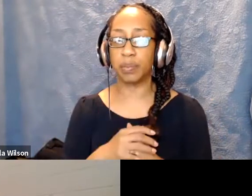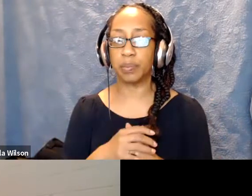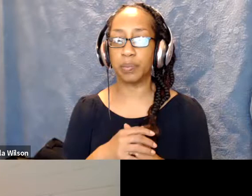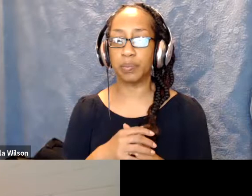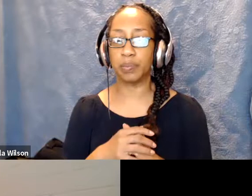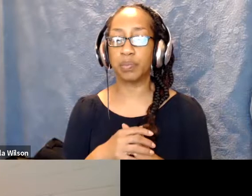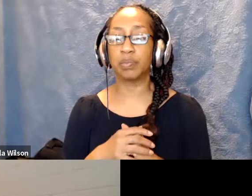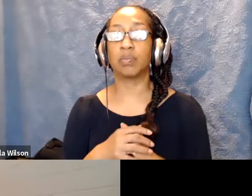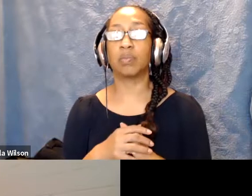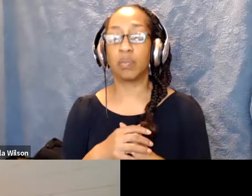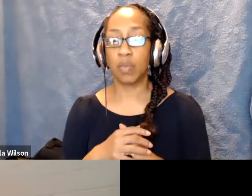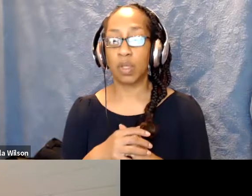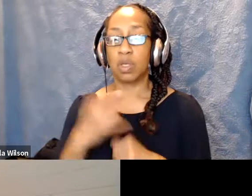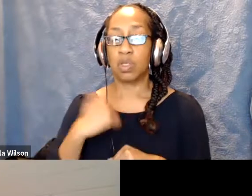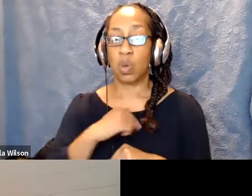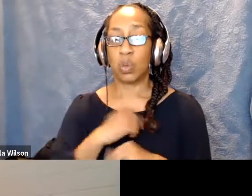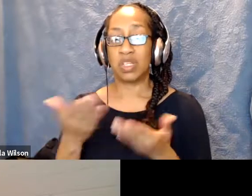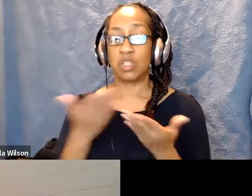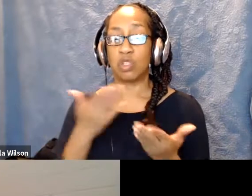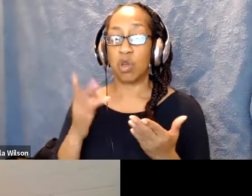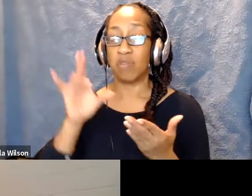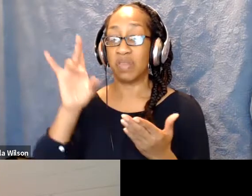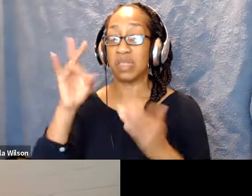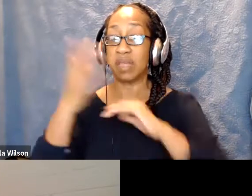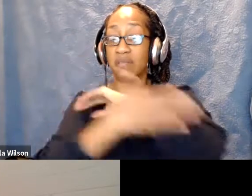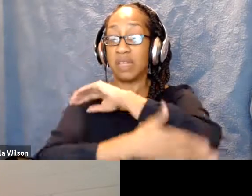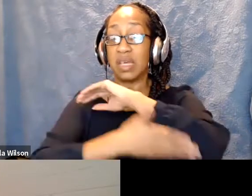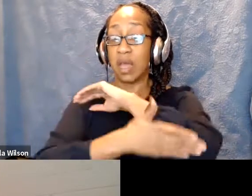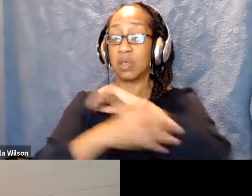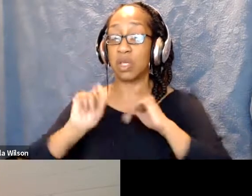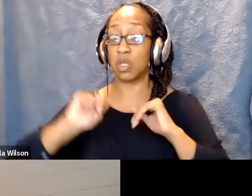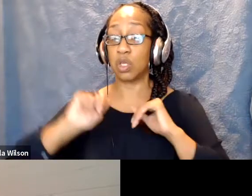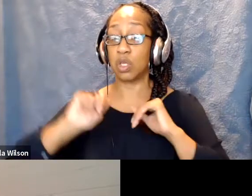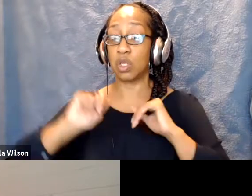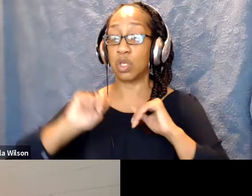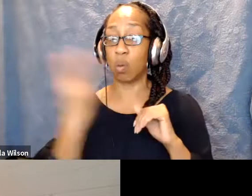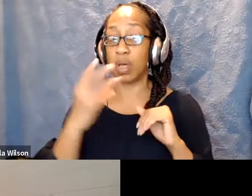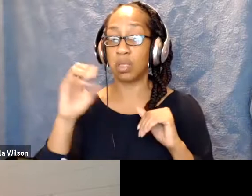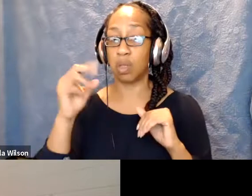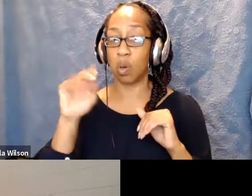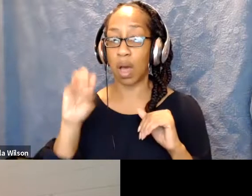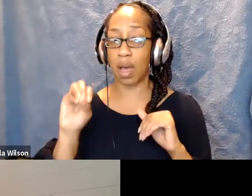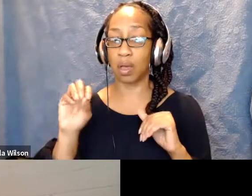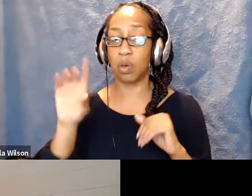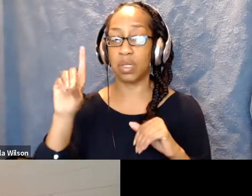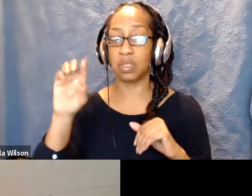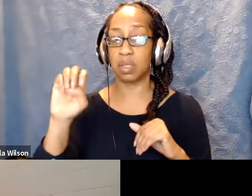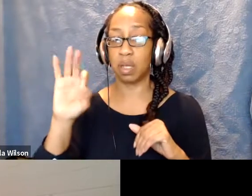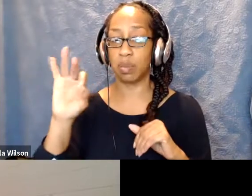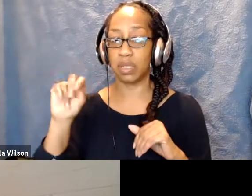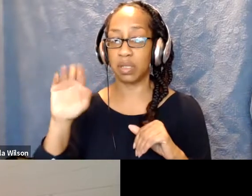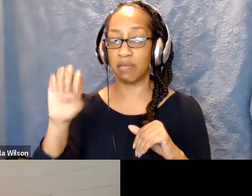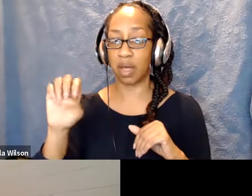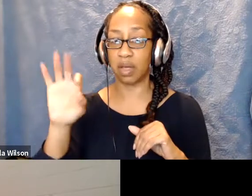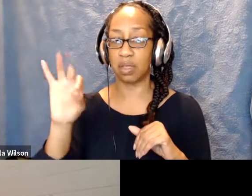So we serve 7 counties in Northwest Ohio. That includes Defiance, Fulton, Henry, Lucas, Ottawa,